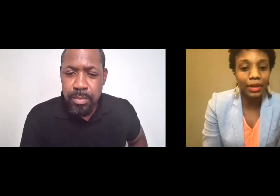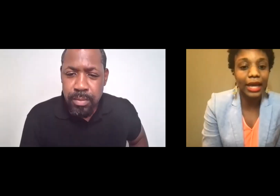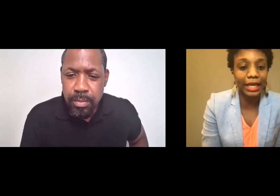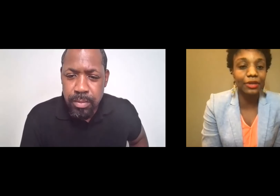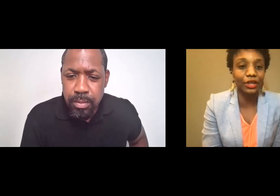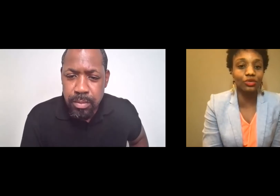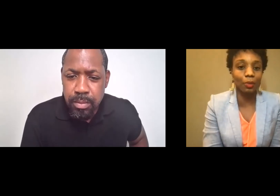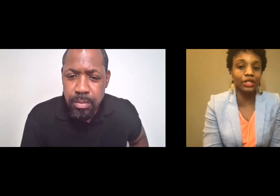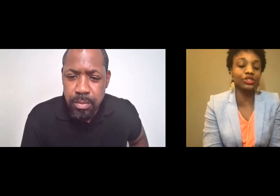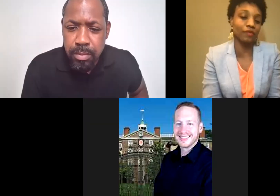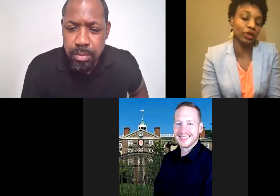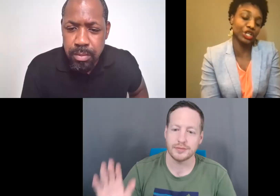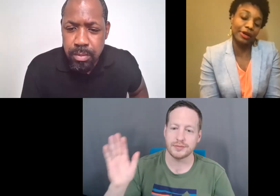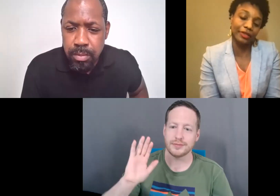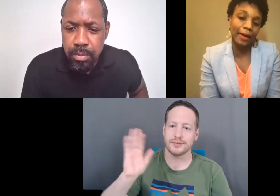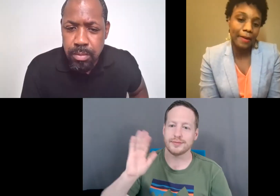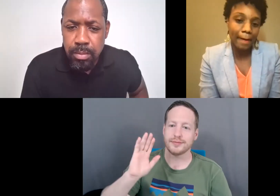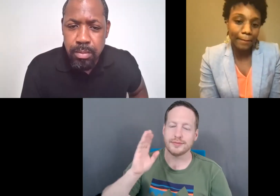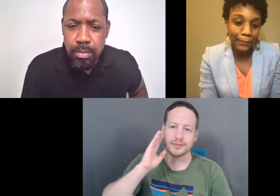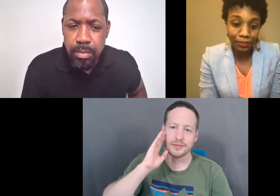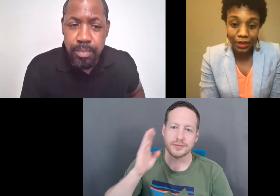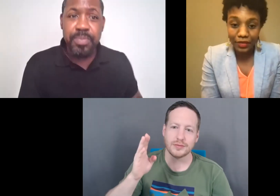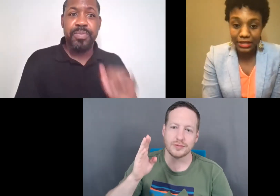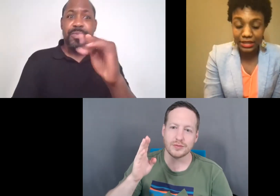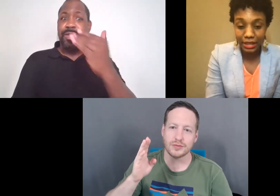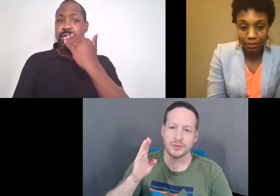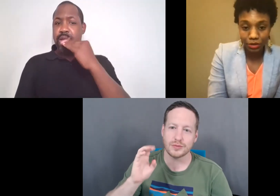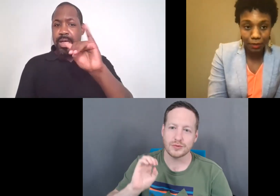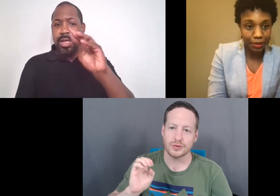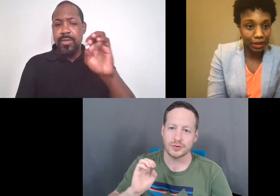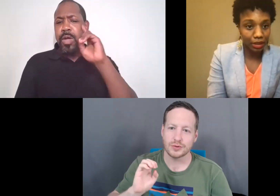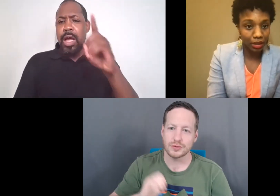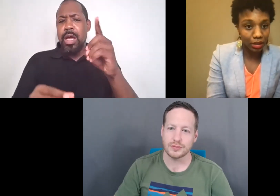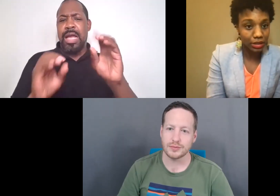And Amy, thank you so much for sharing that. And this is Tim jumping in.